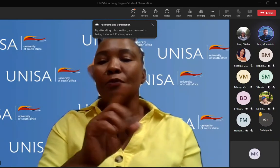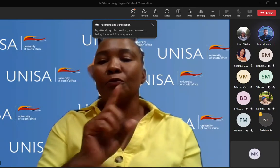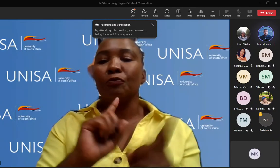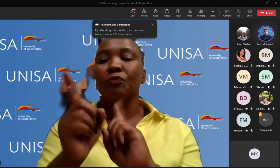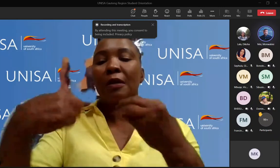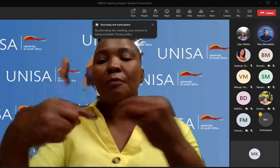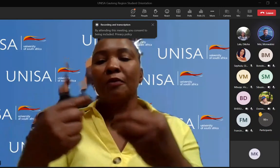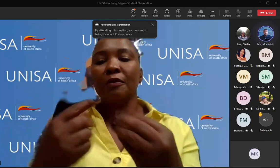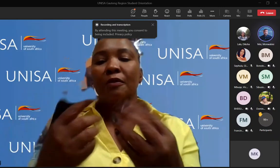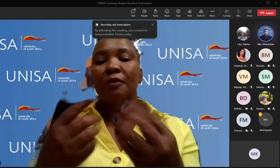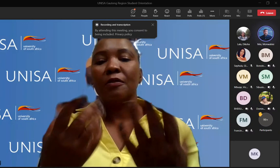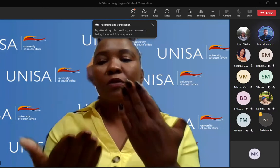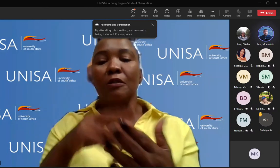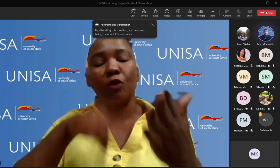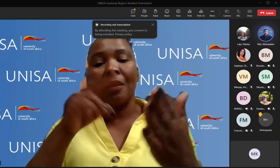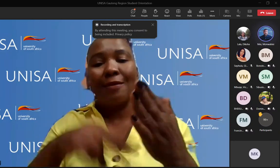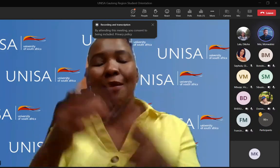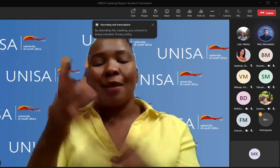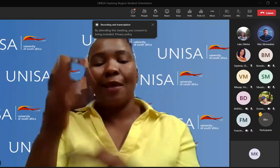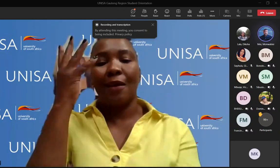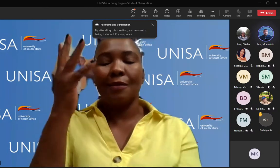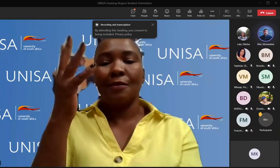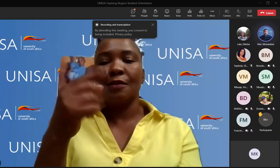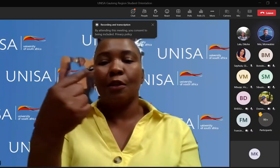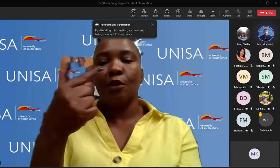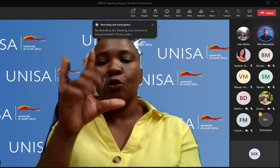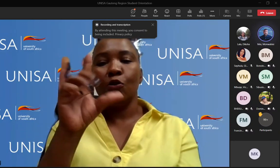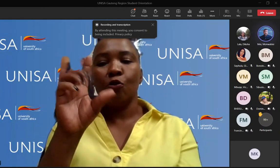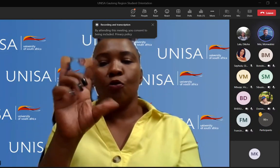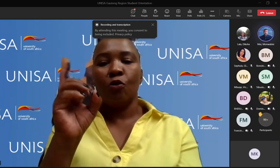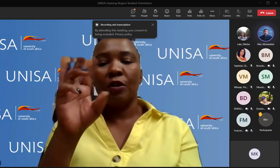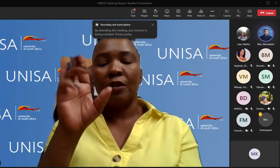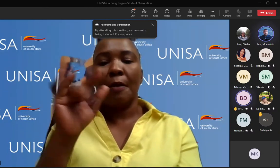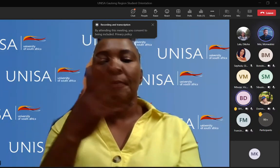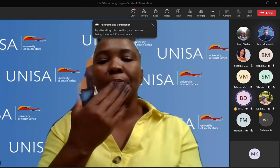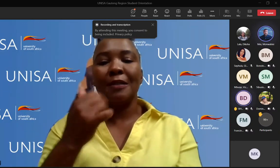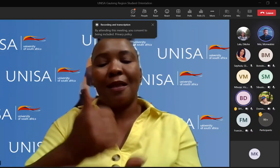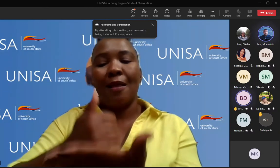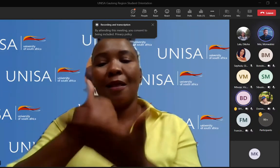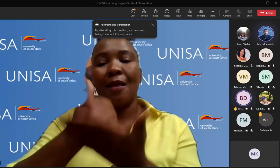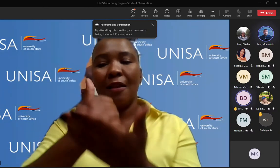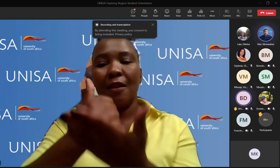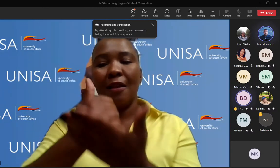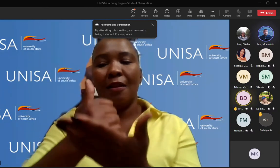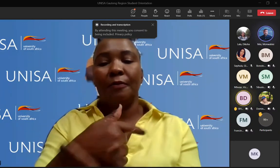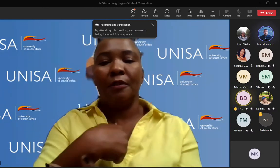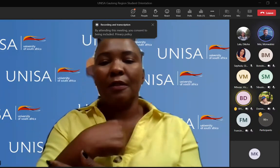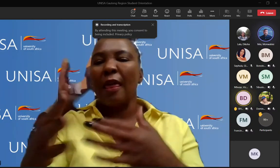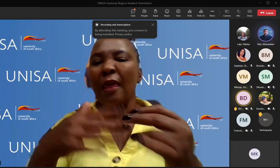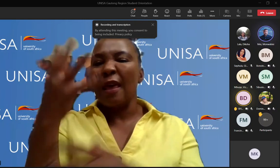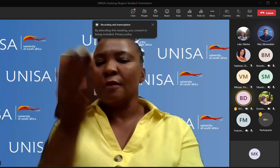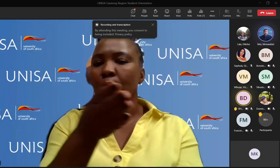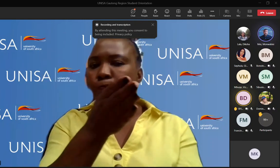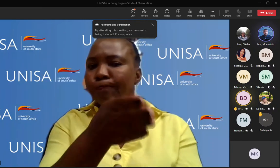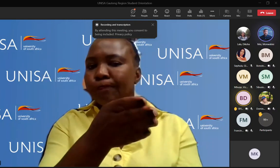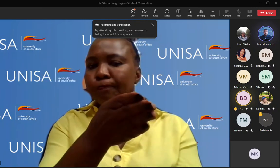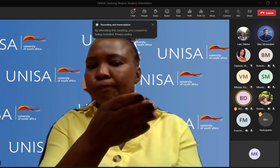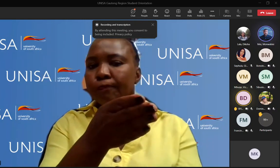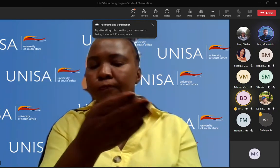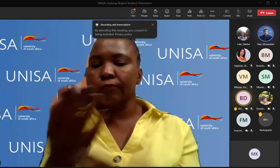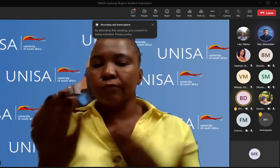so we're gonna look at the hands Gloria please help me here are there any hands visible that have been raised right